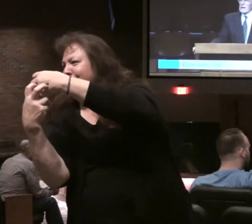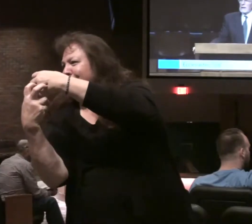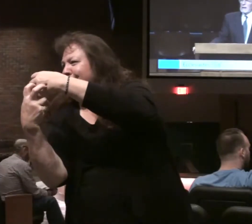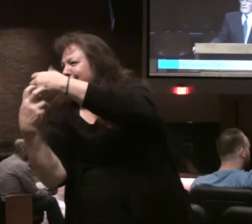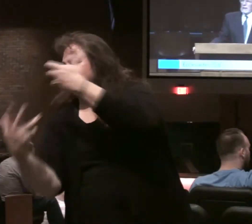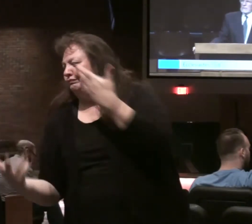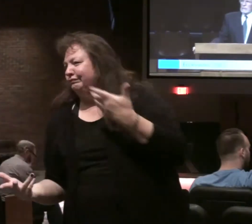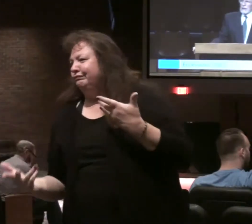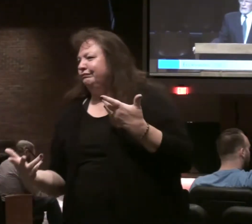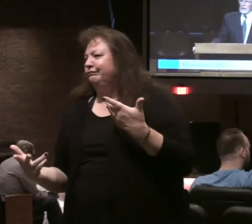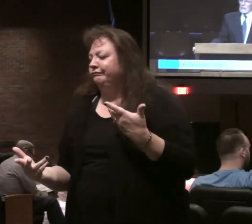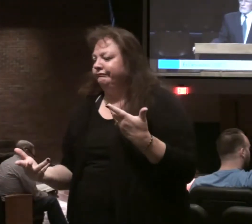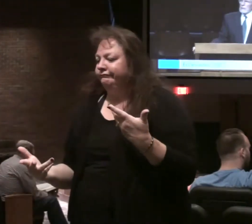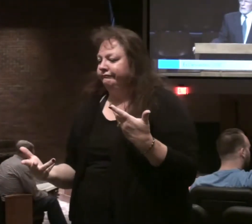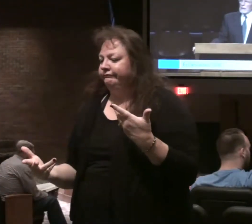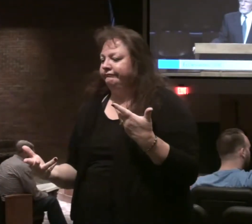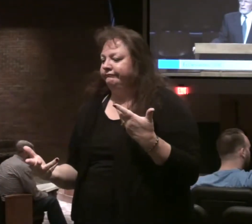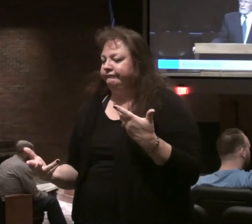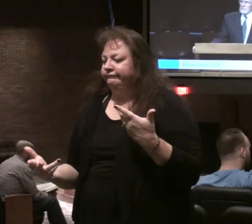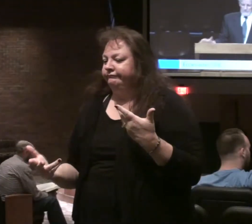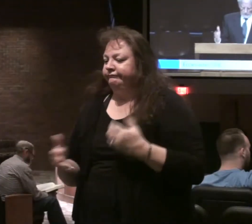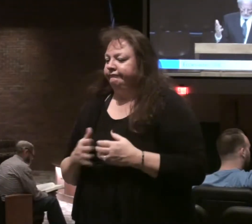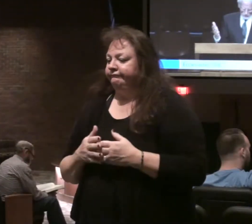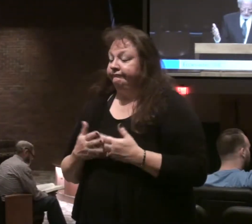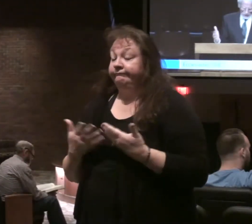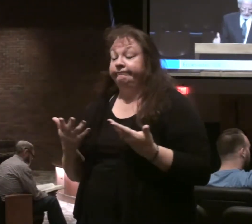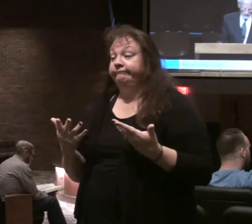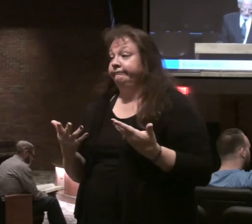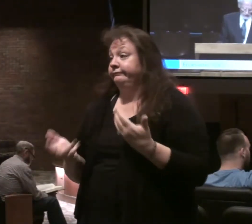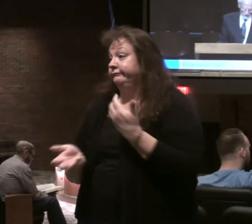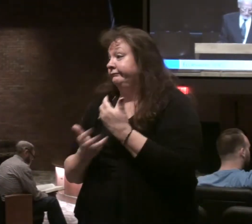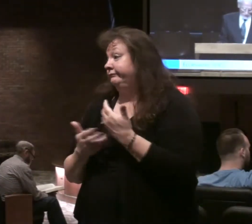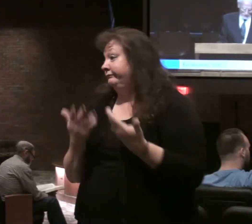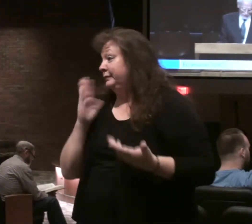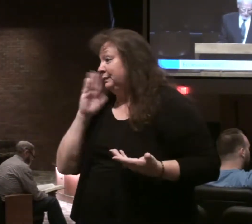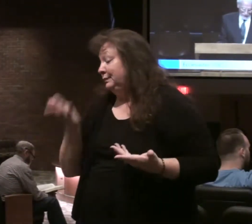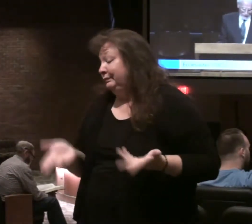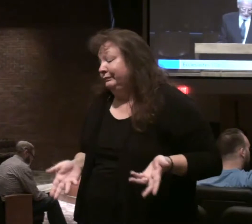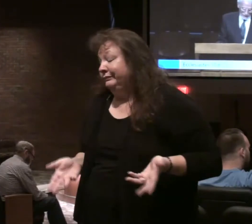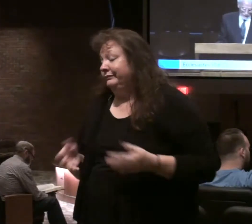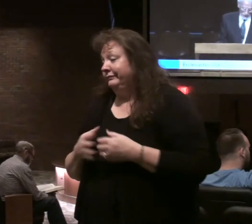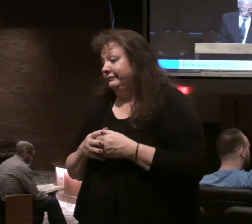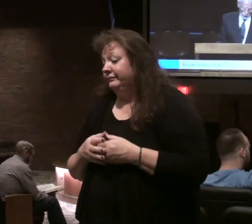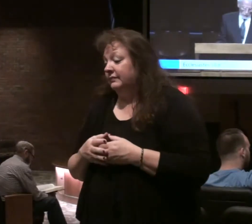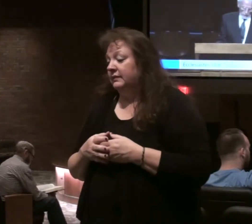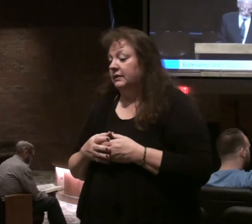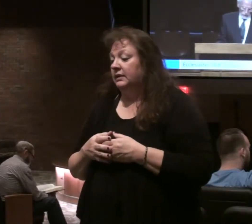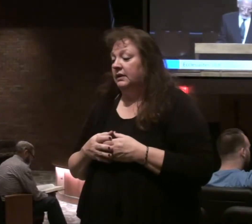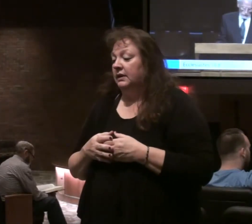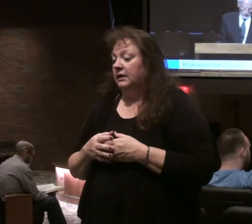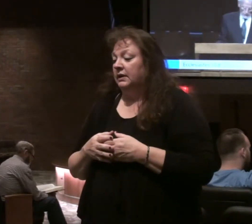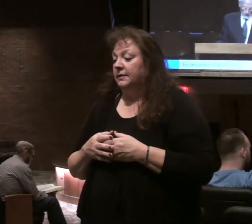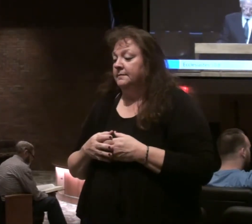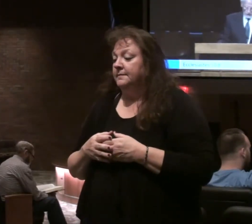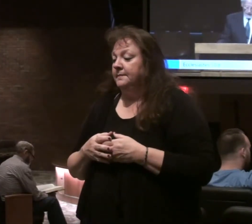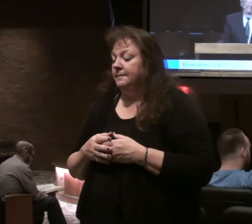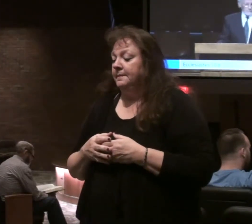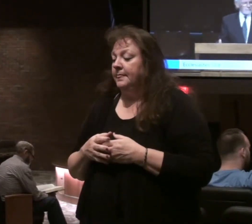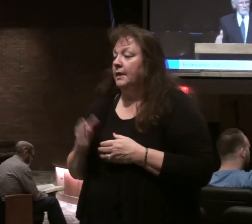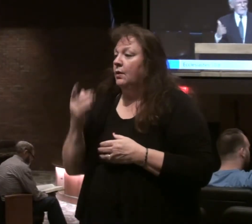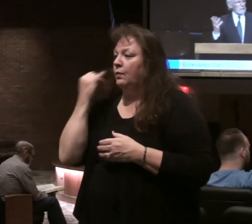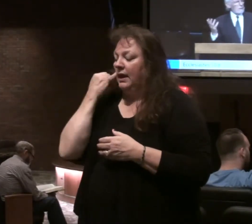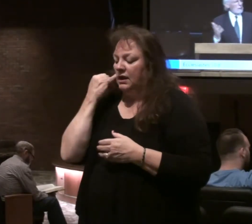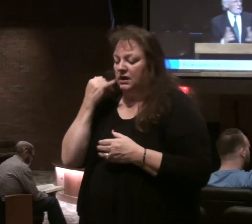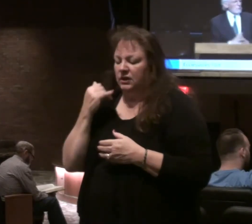snake that's got in the cracks there. You might get bit. He who quarries stones may be hurt by